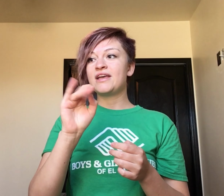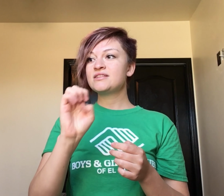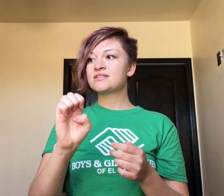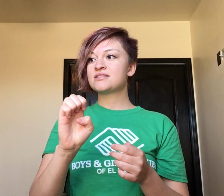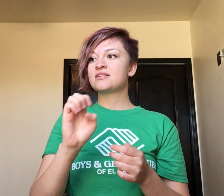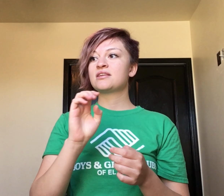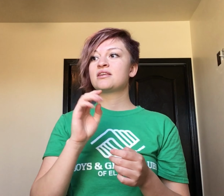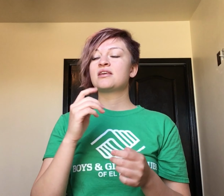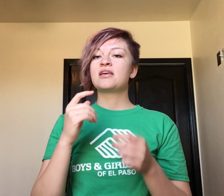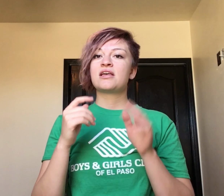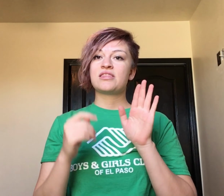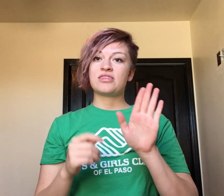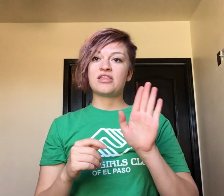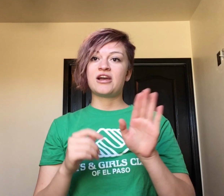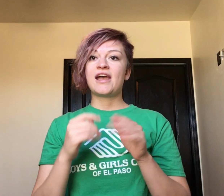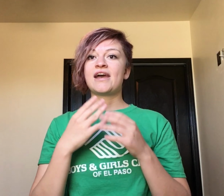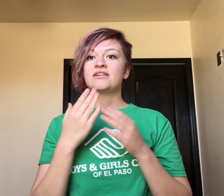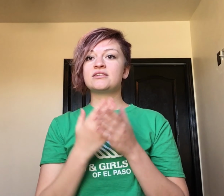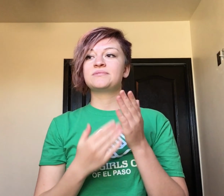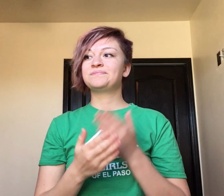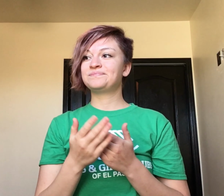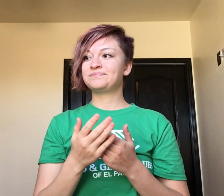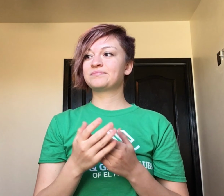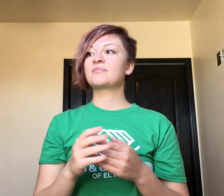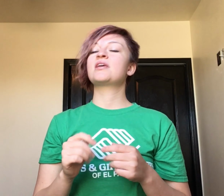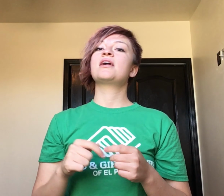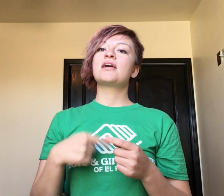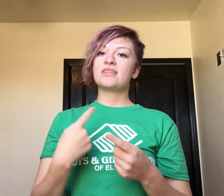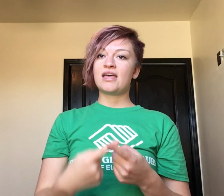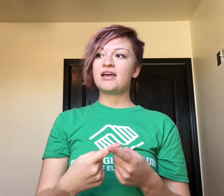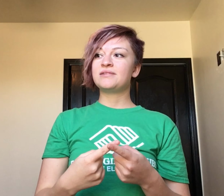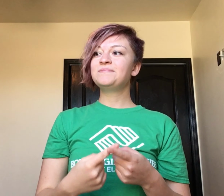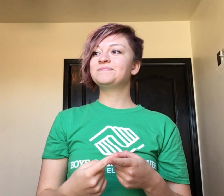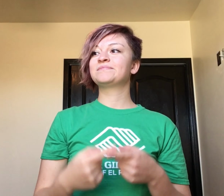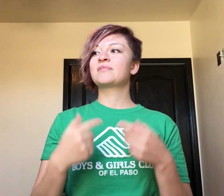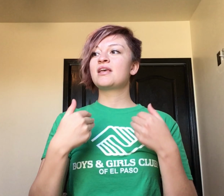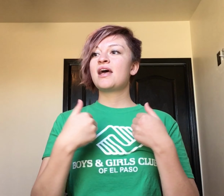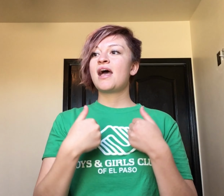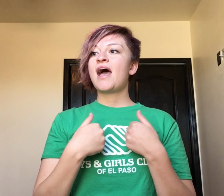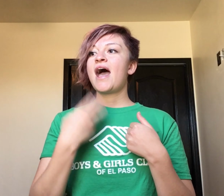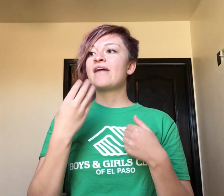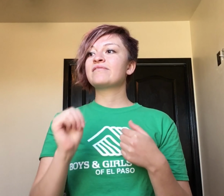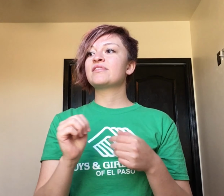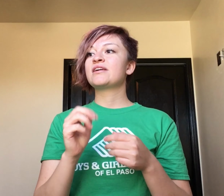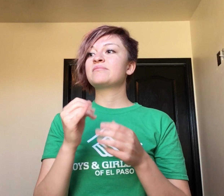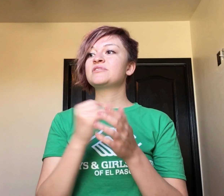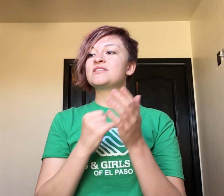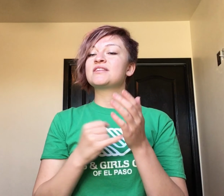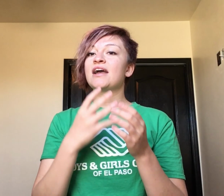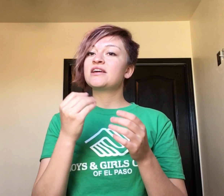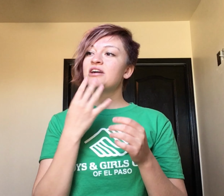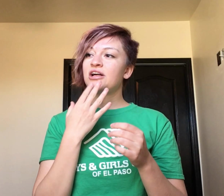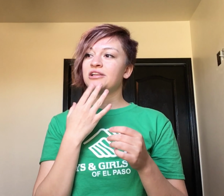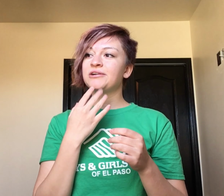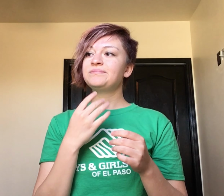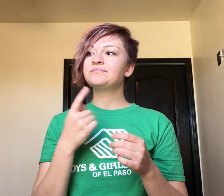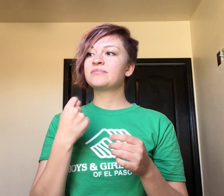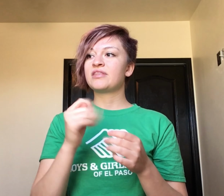their hand. Then, have them design and color the